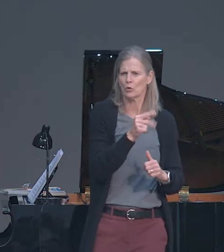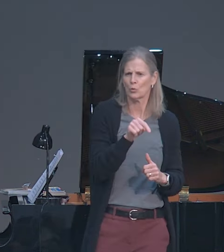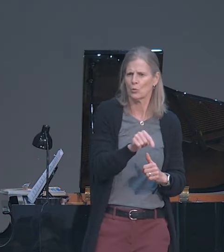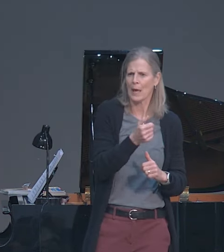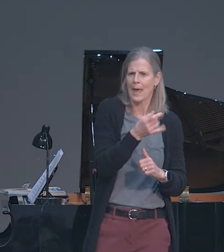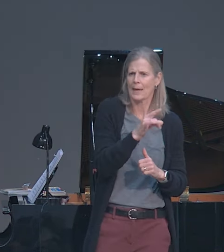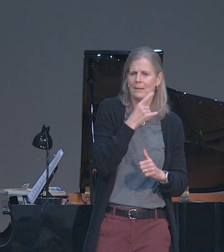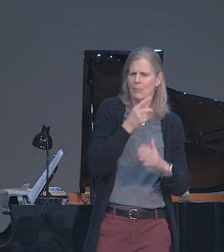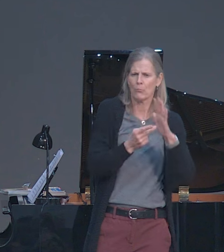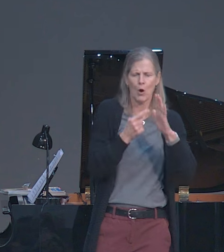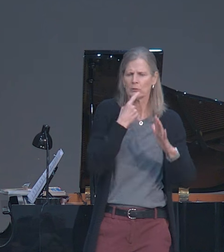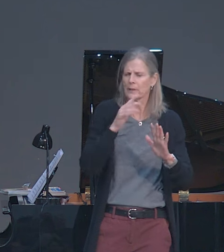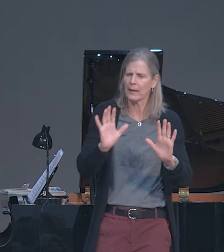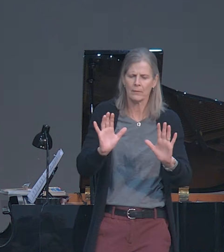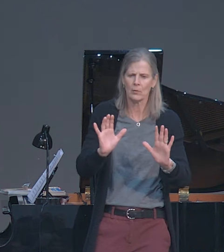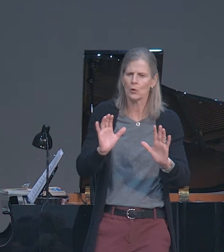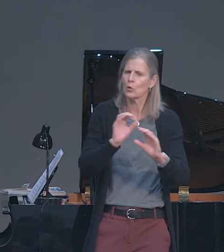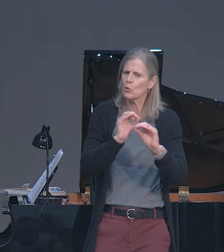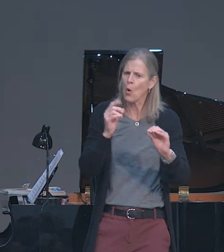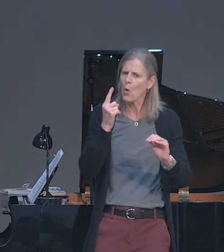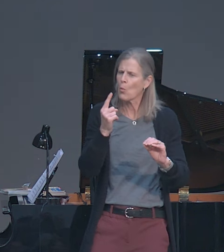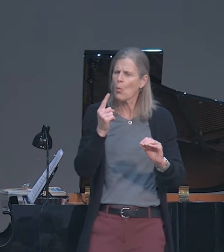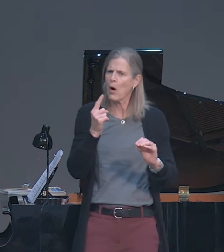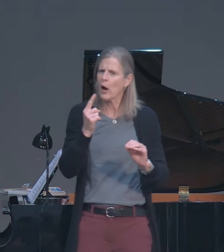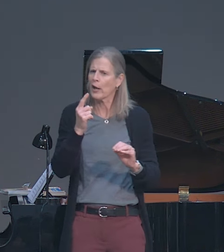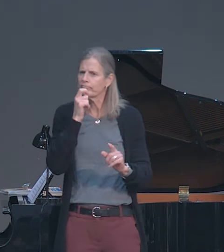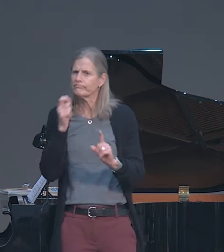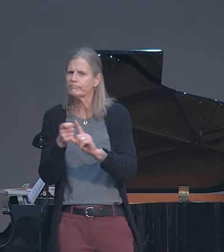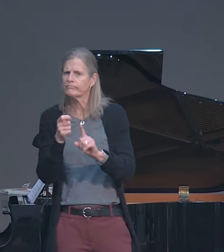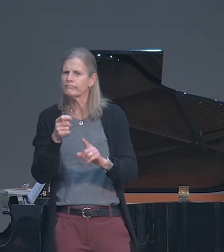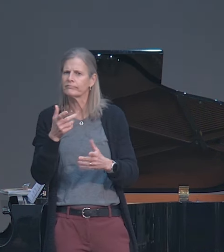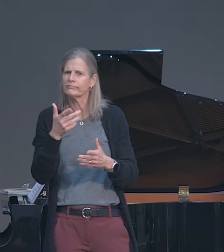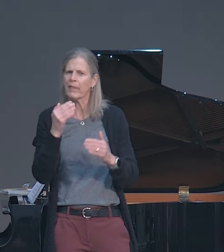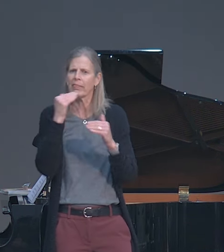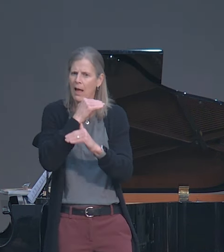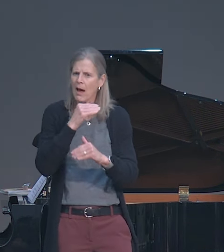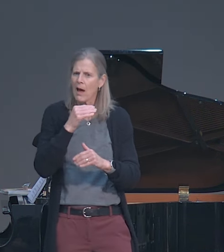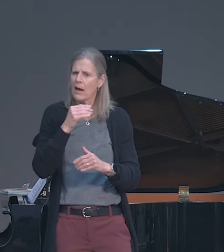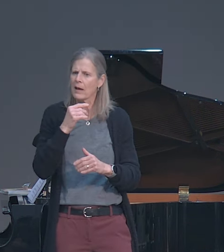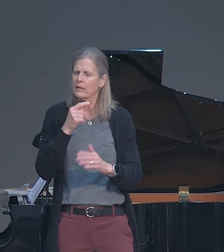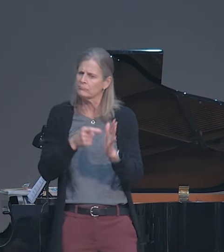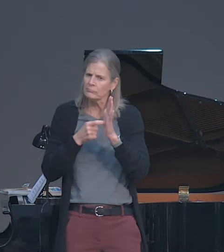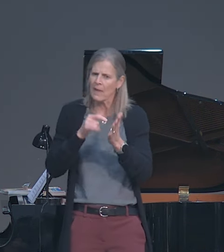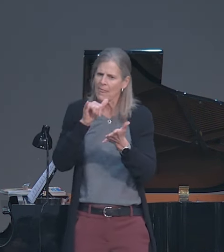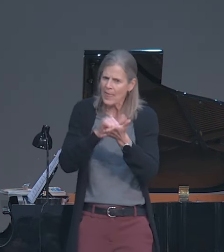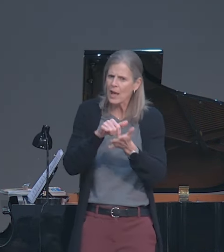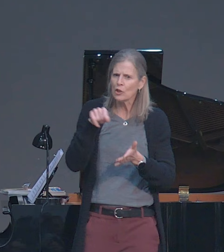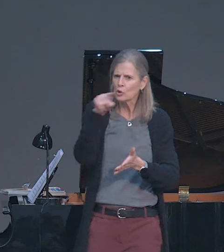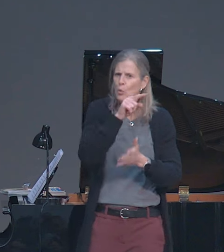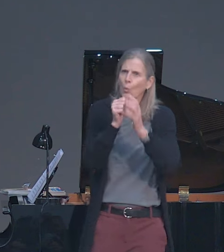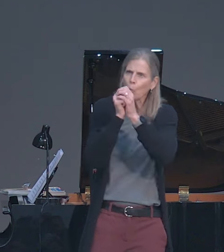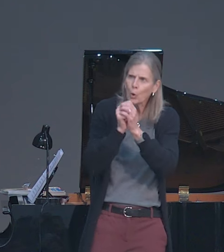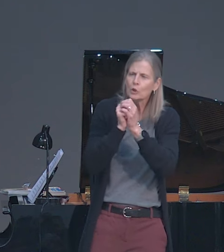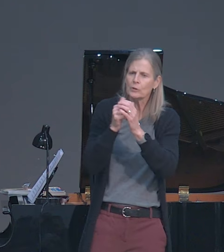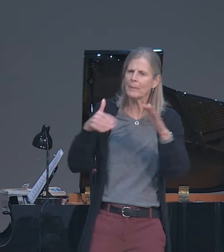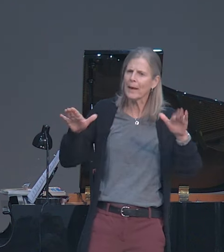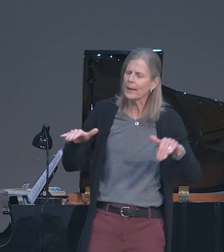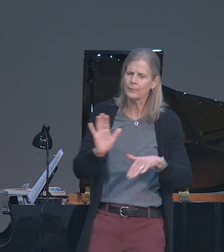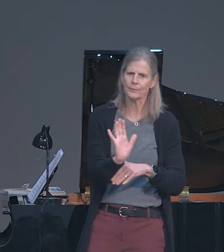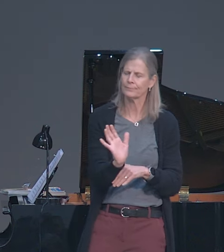instance, Paul said this, "Let no one disqualify you insisting on asceticism and worship